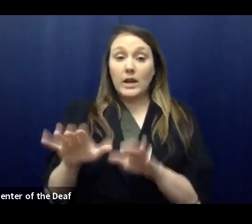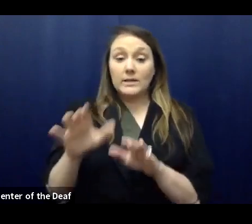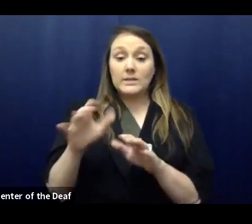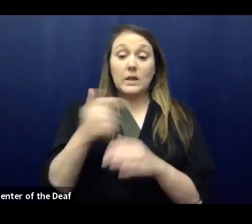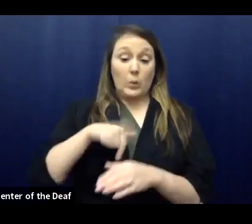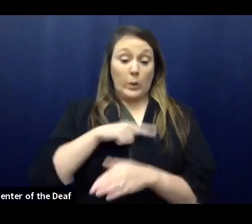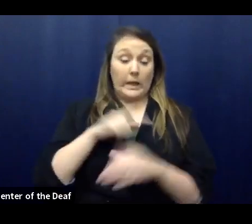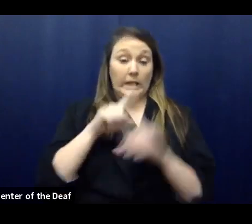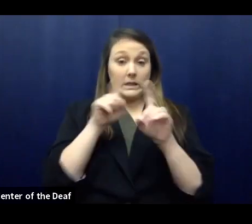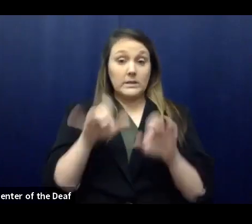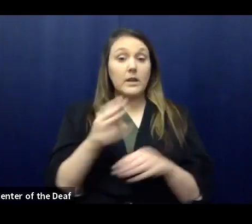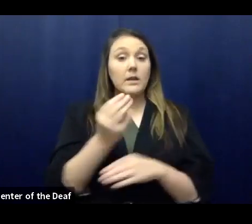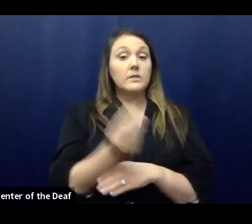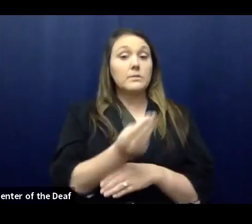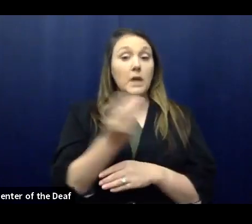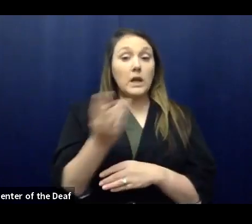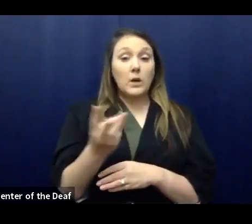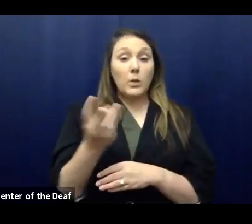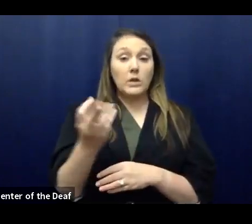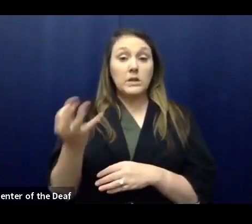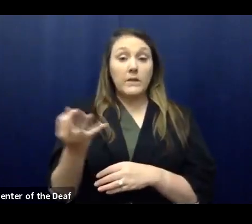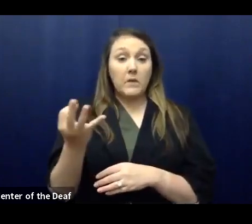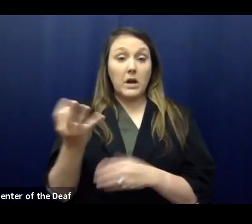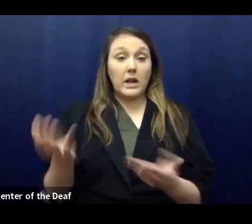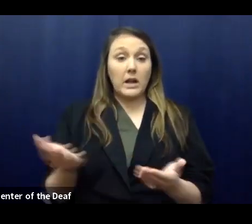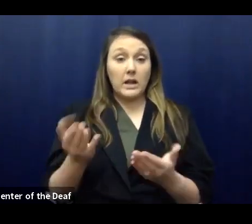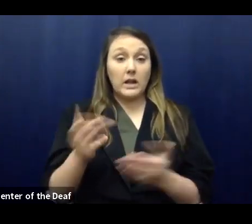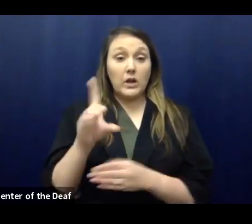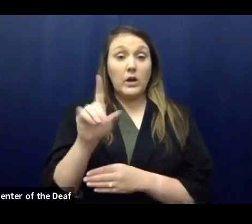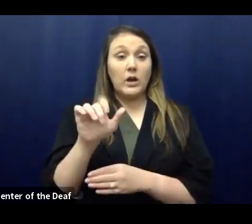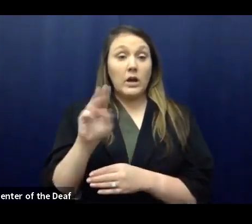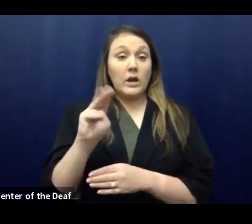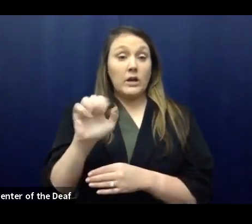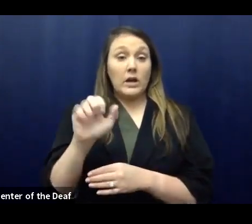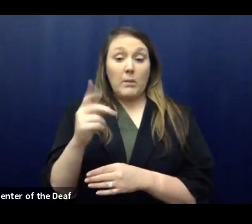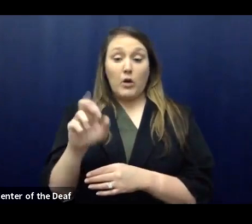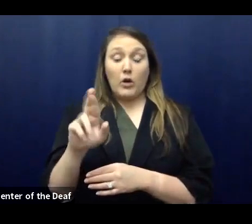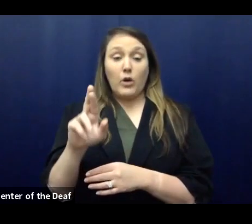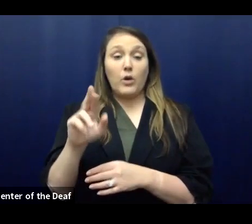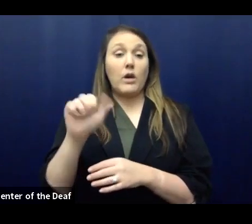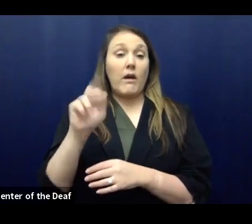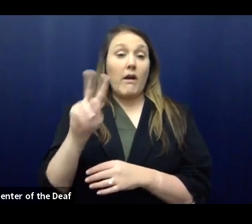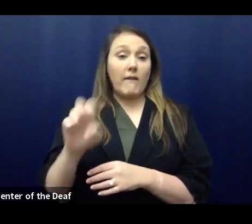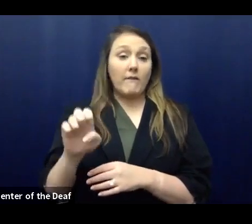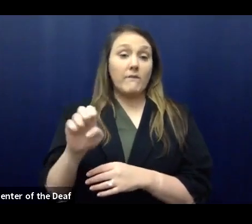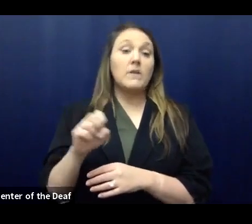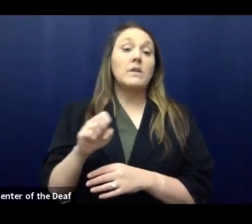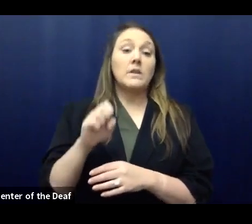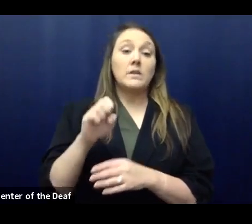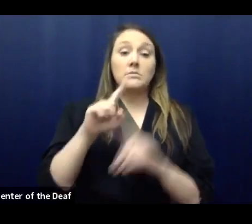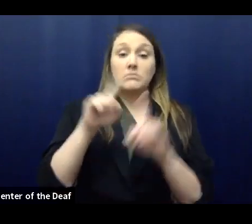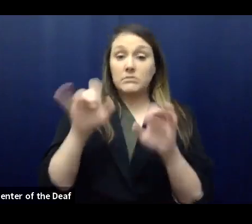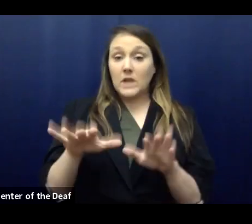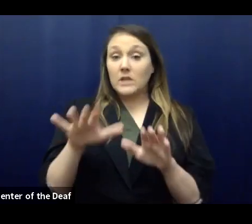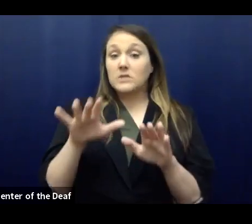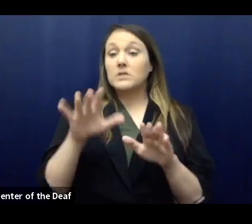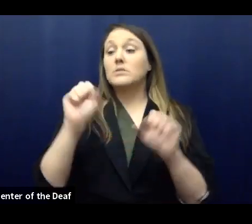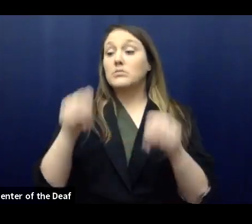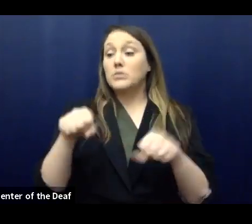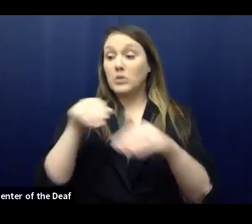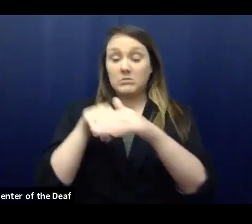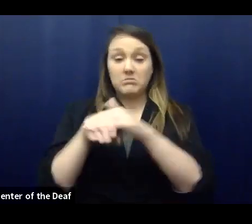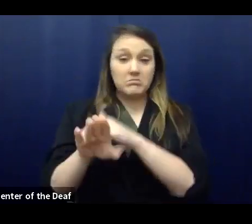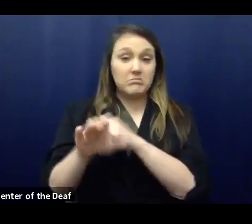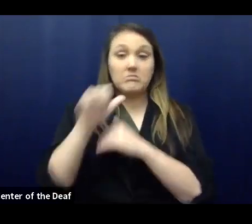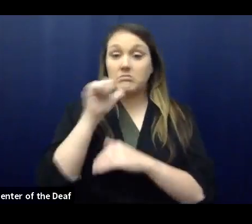at here at our Dameron Avenue location. It's walk-in. You don't have to have an appointment. Anybody can be tested. And we're also